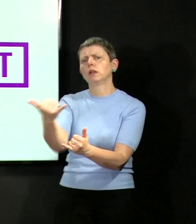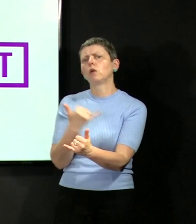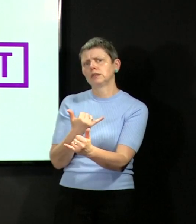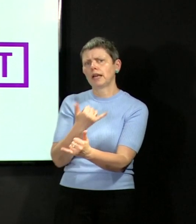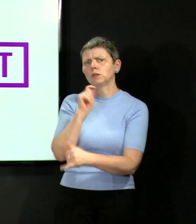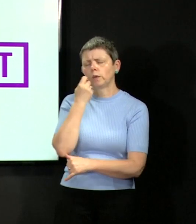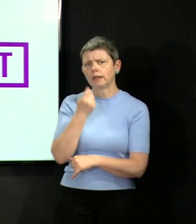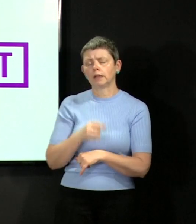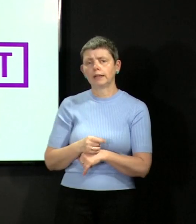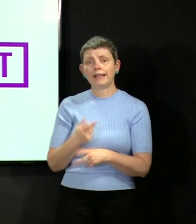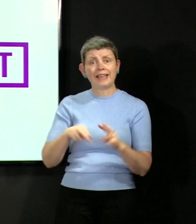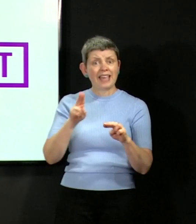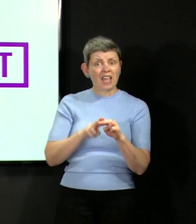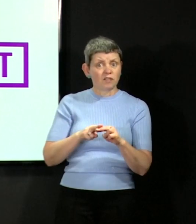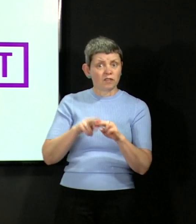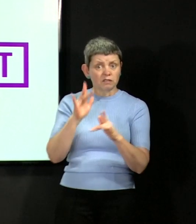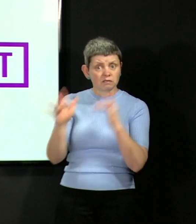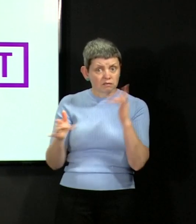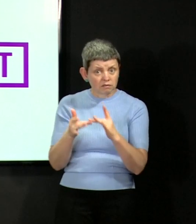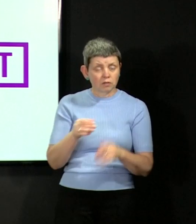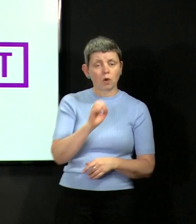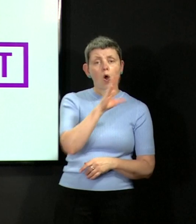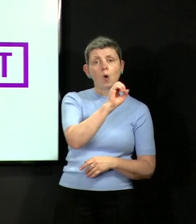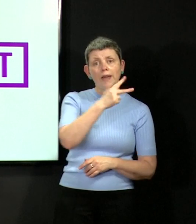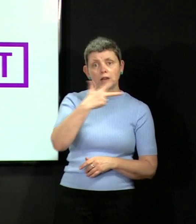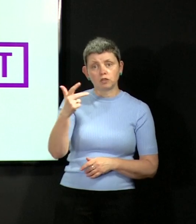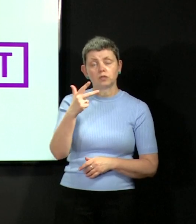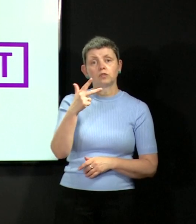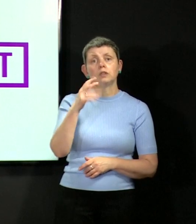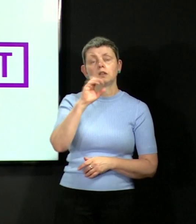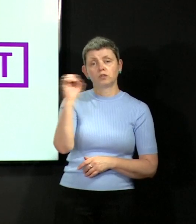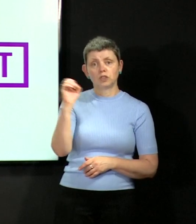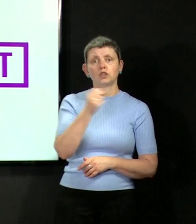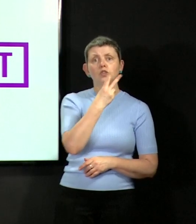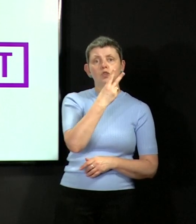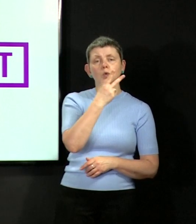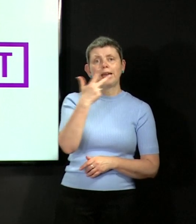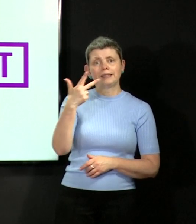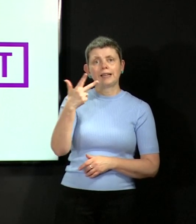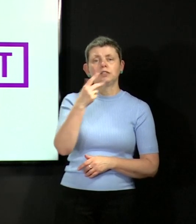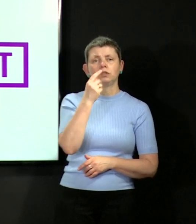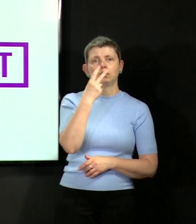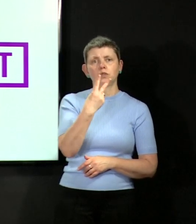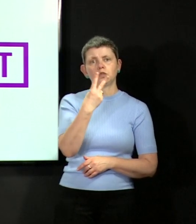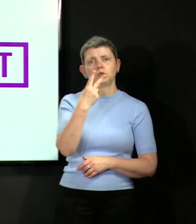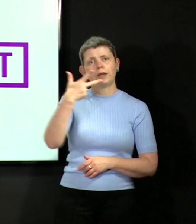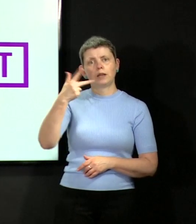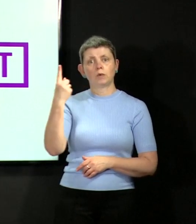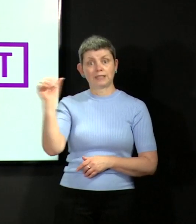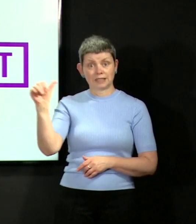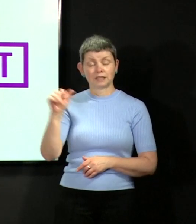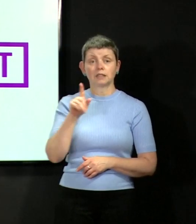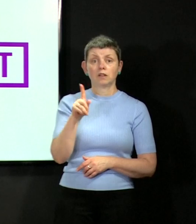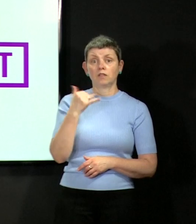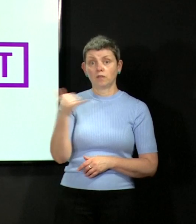have digital access, then phone 0800 028 2816. If you deteriorate or are worried, the